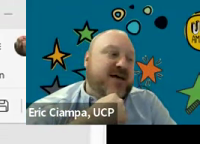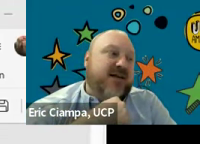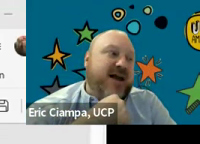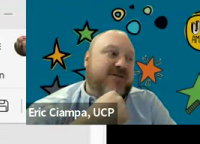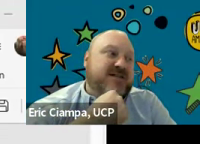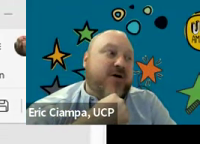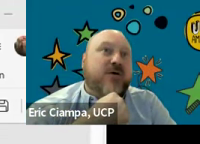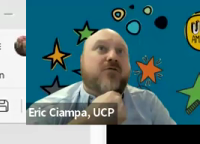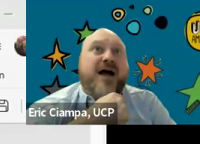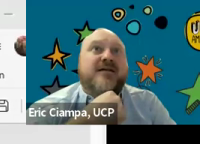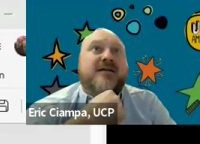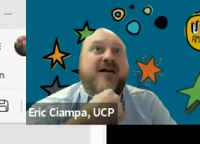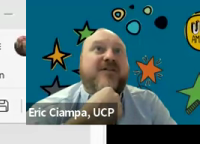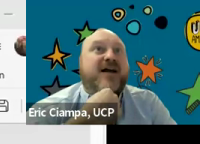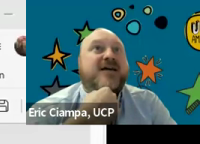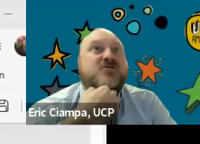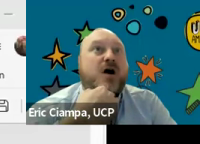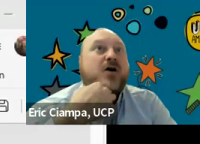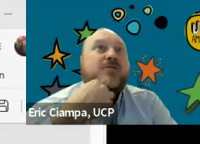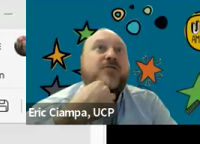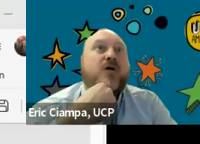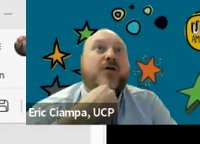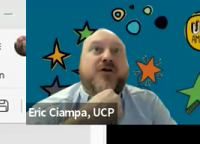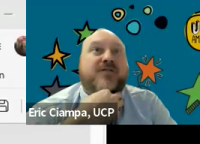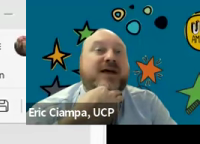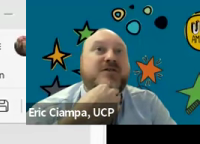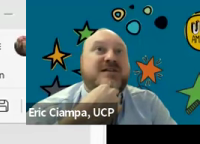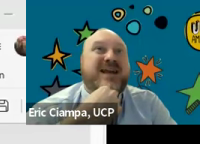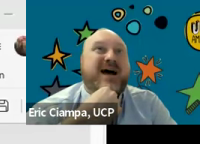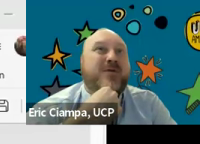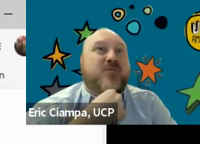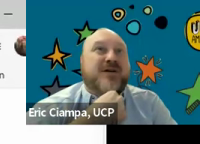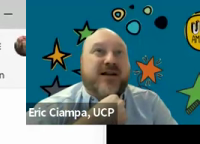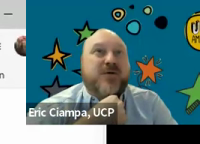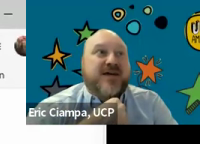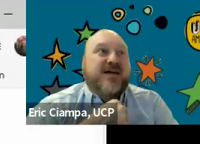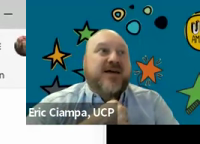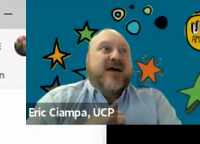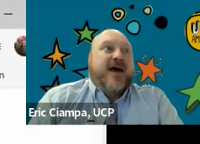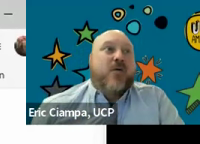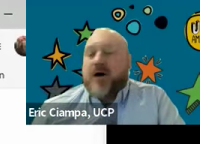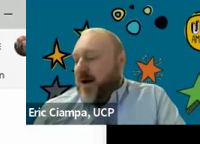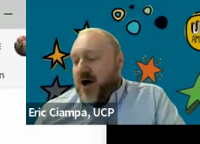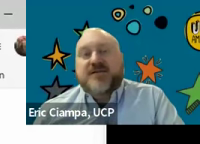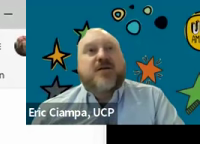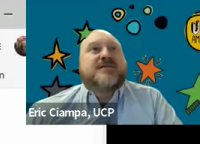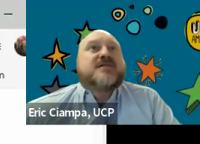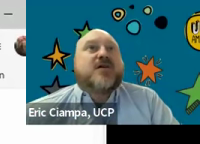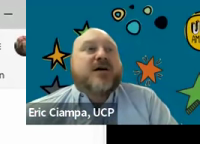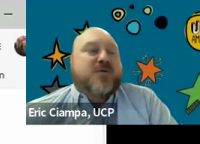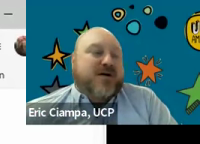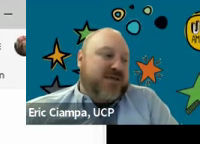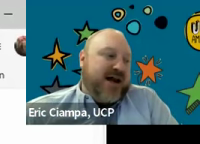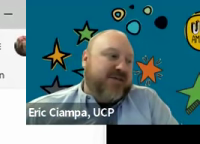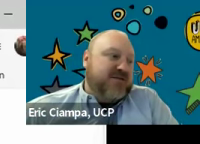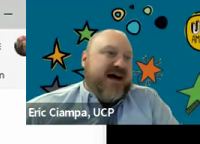That's something that a lot of us now regret not fighting stronger for alternative languages, and now we're dealing with it, and we're worried about consequences.